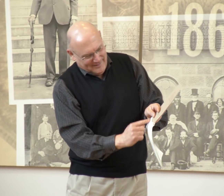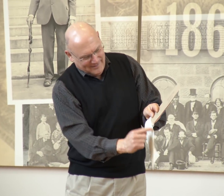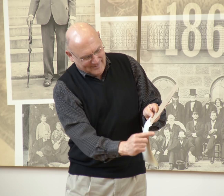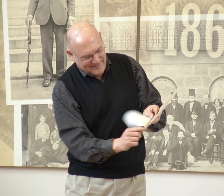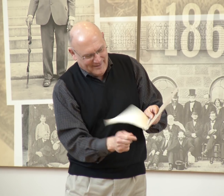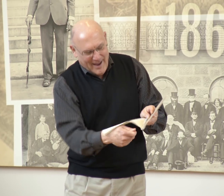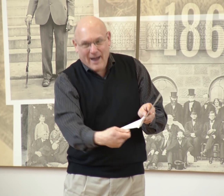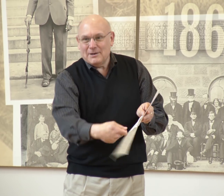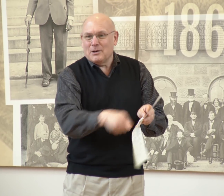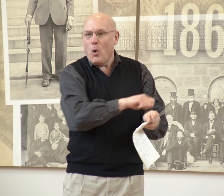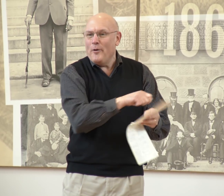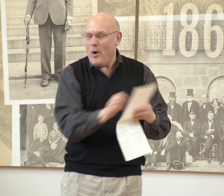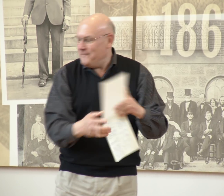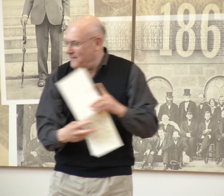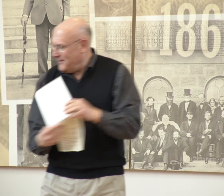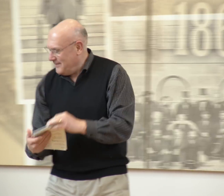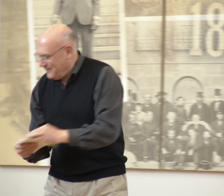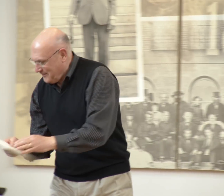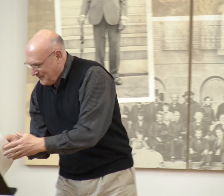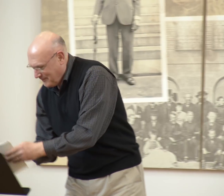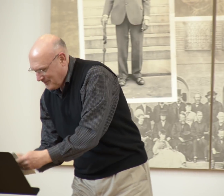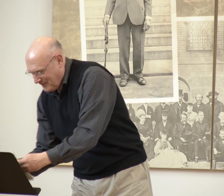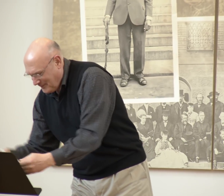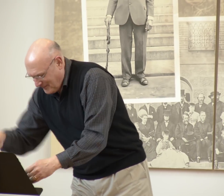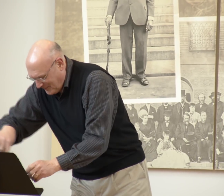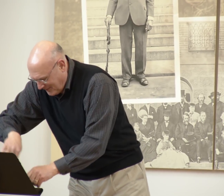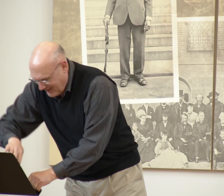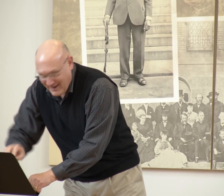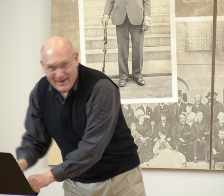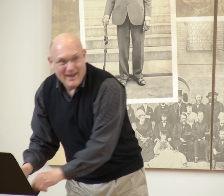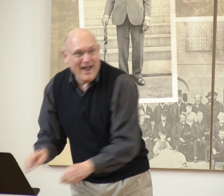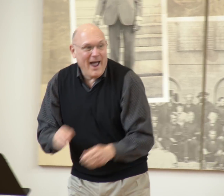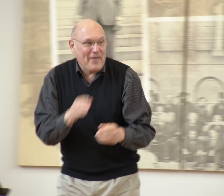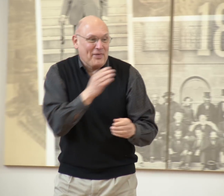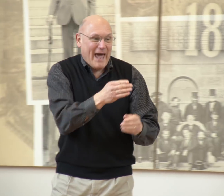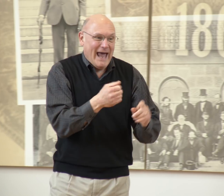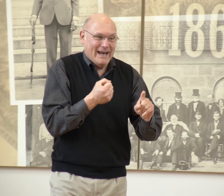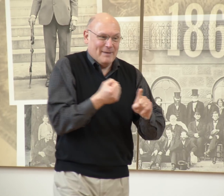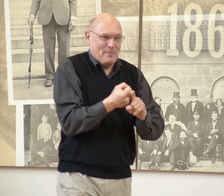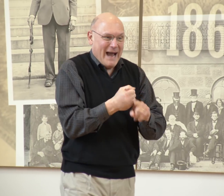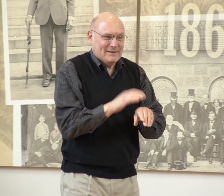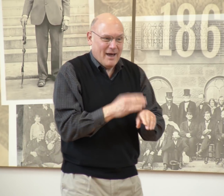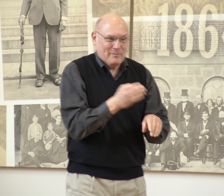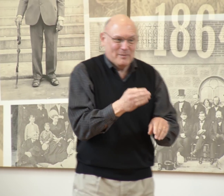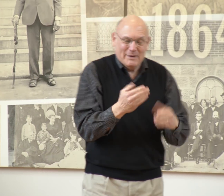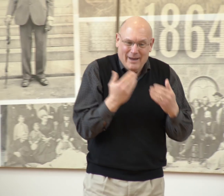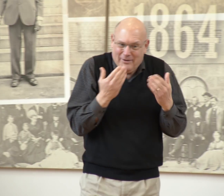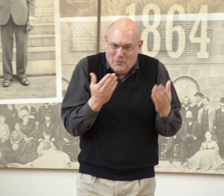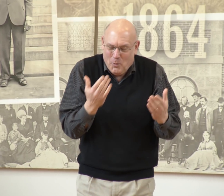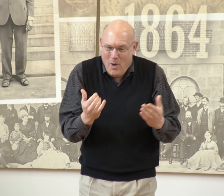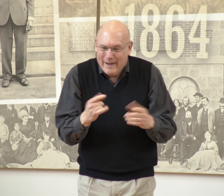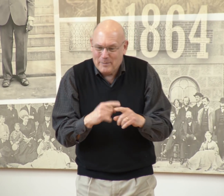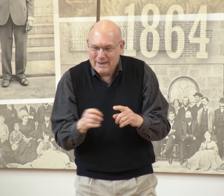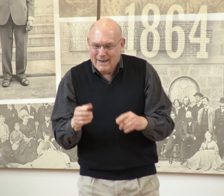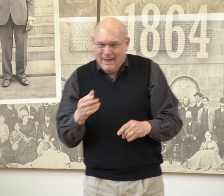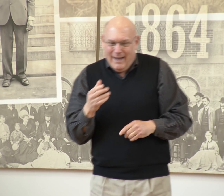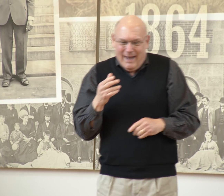spiral bound. So you know when you tear off the paper, it has the little edges. That actually made an impact on